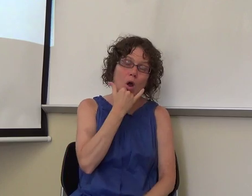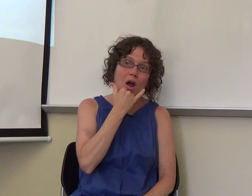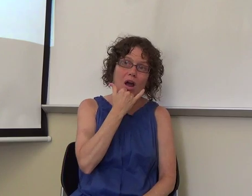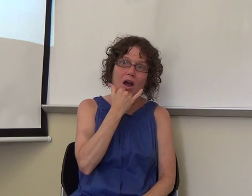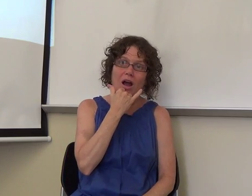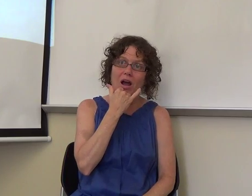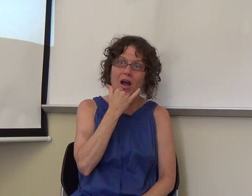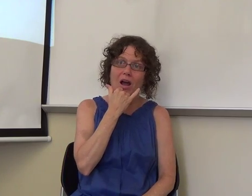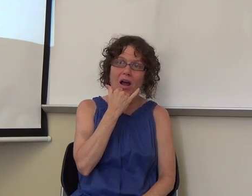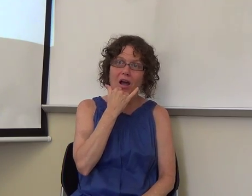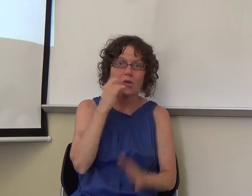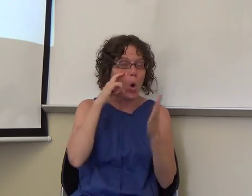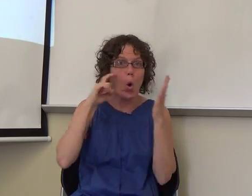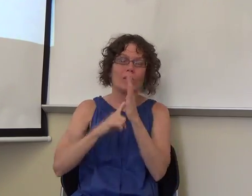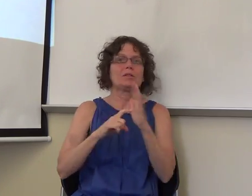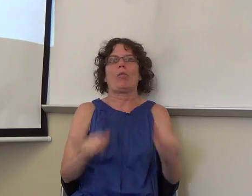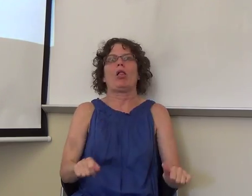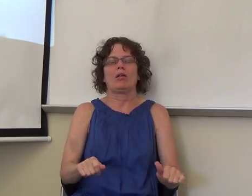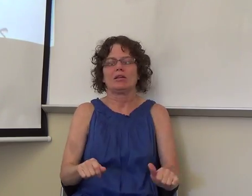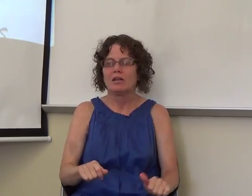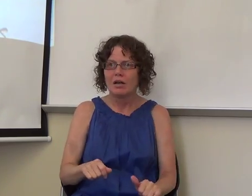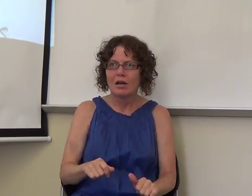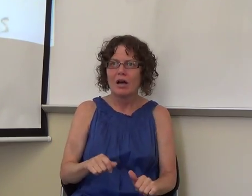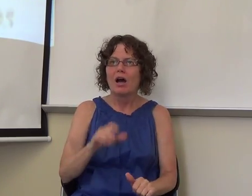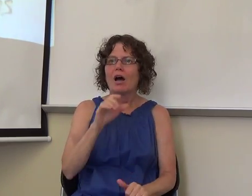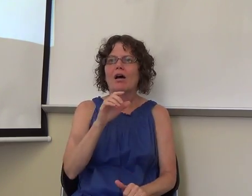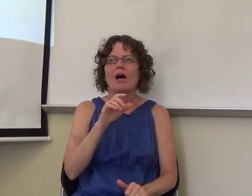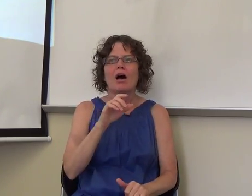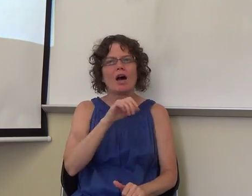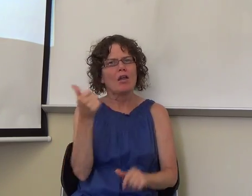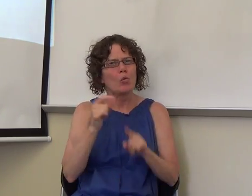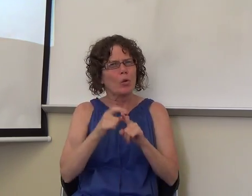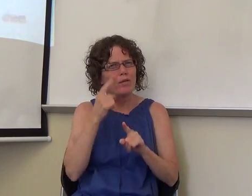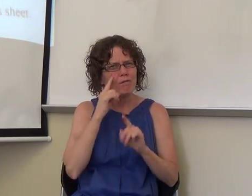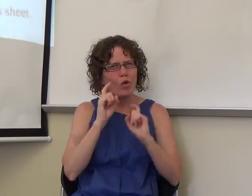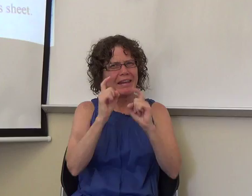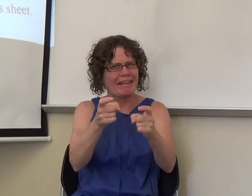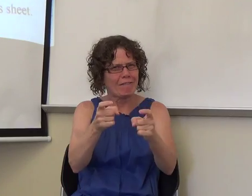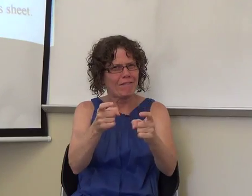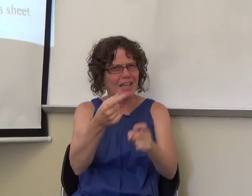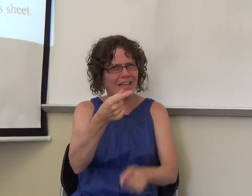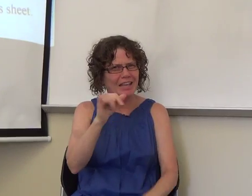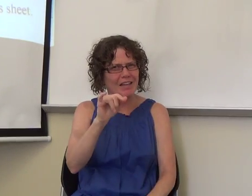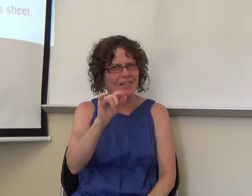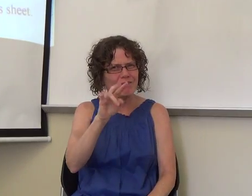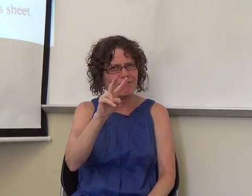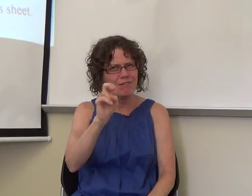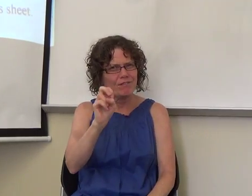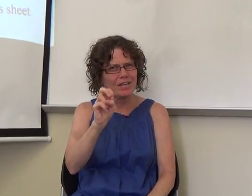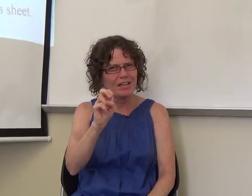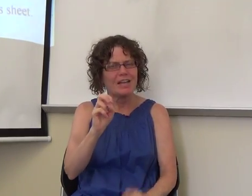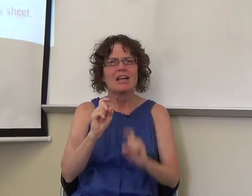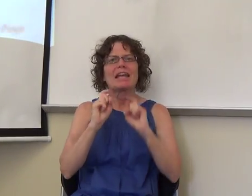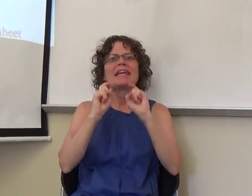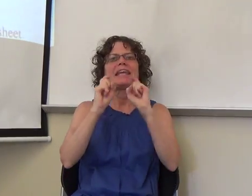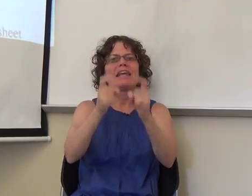noticeable, but that's not right. So confer is another word for give, This is just, yeah, give. I just this wrote is one a